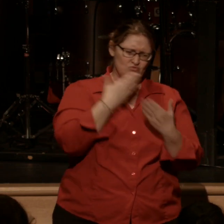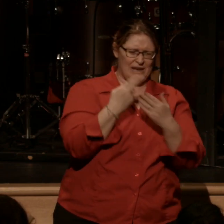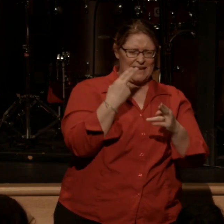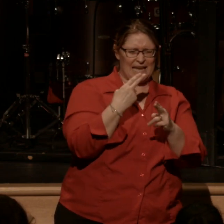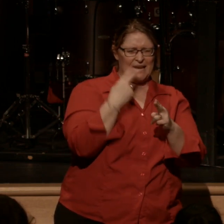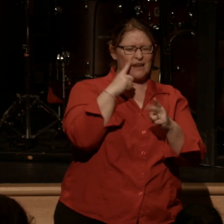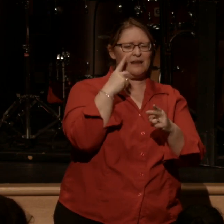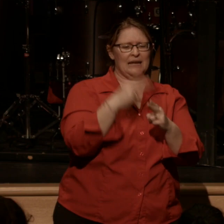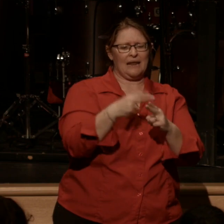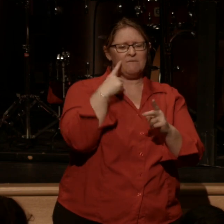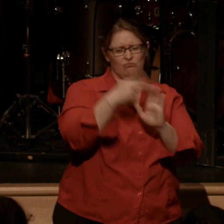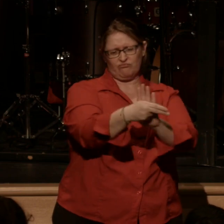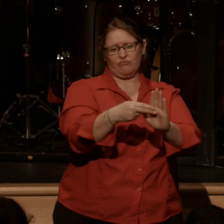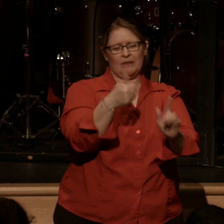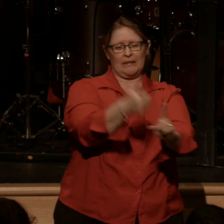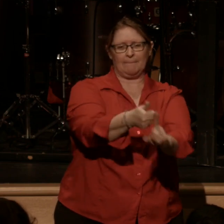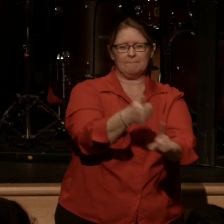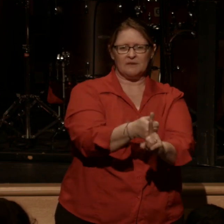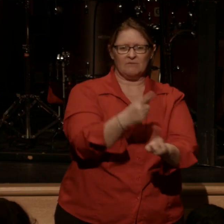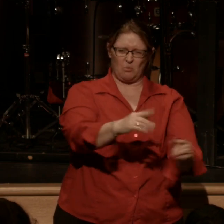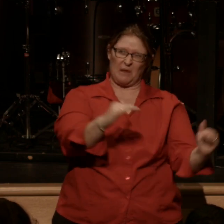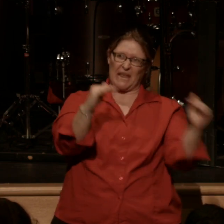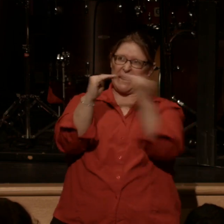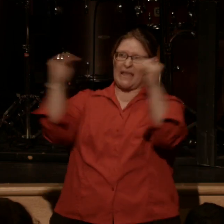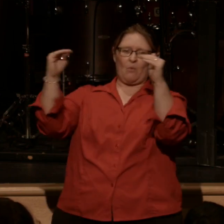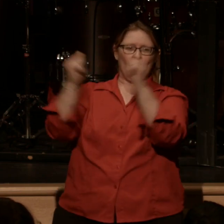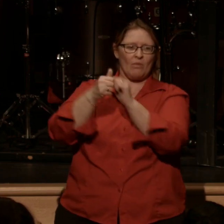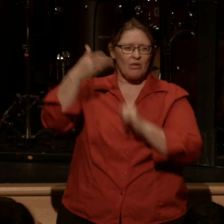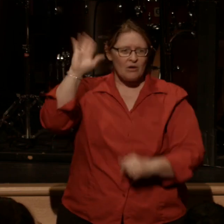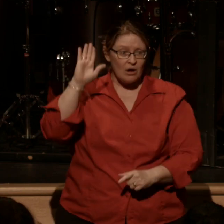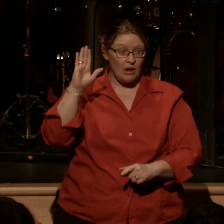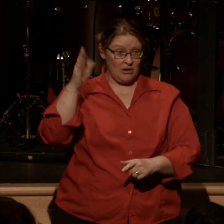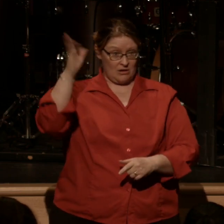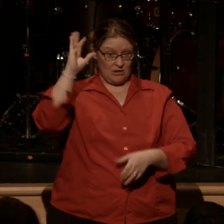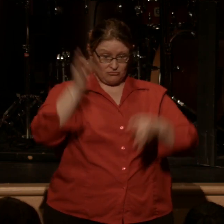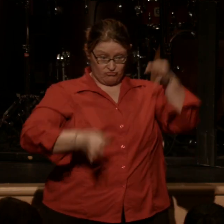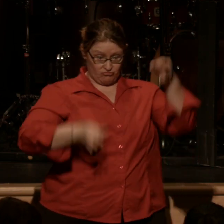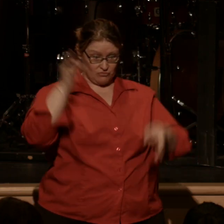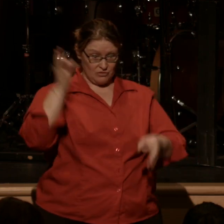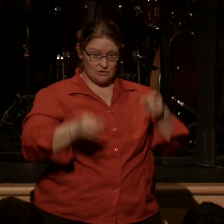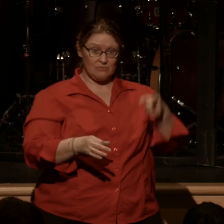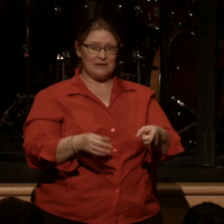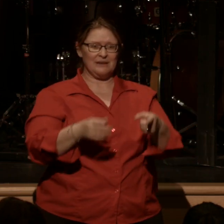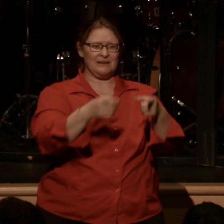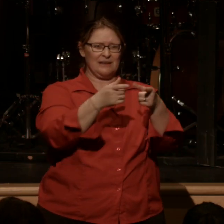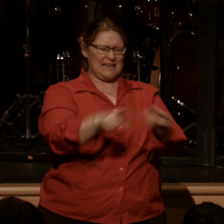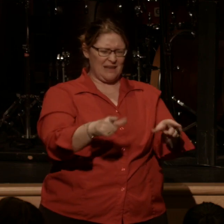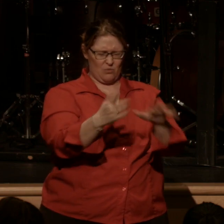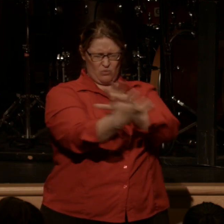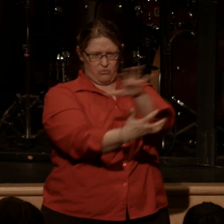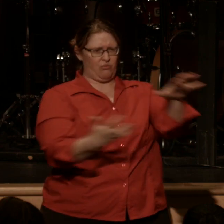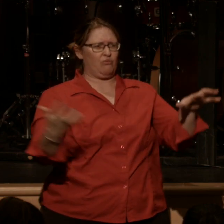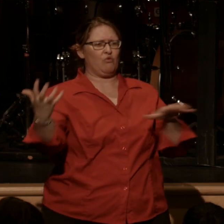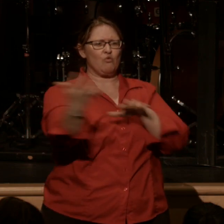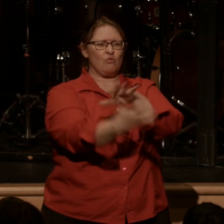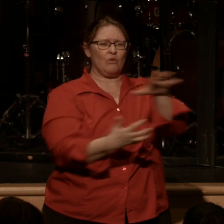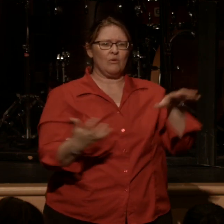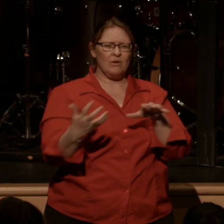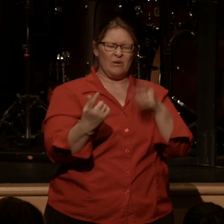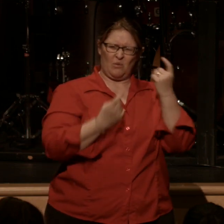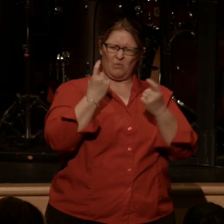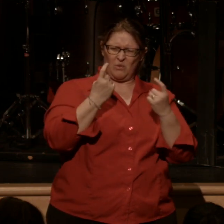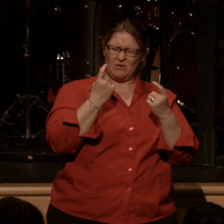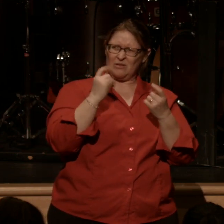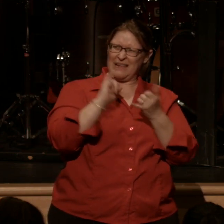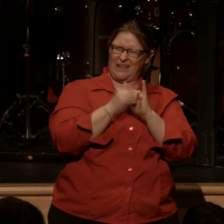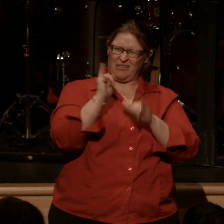for themselves, that they would be equal to God. And so the judgment that God gives them is language and confusion. And maybe you're wondering, well, how